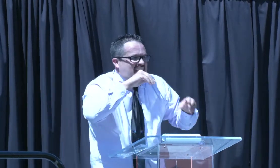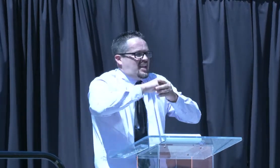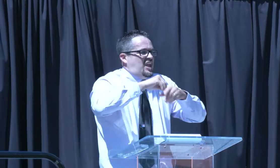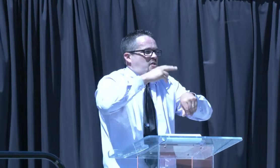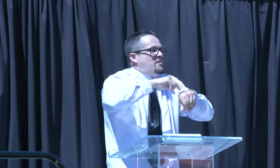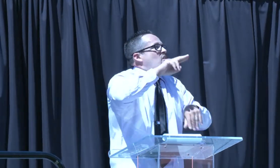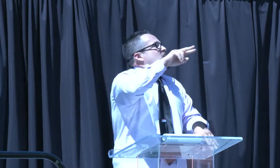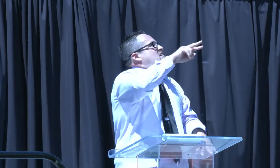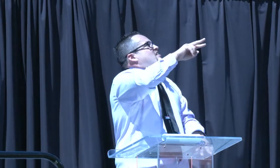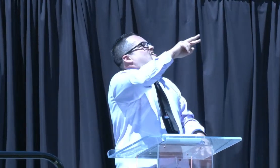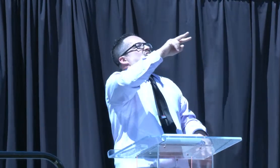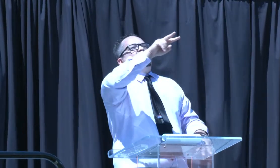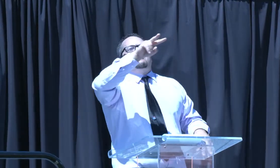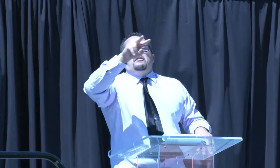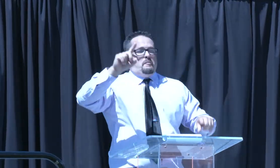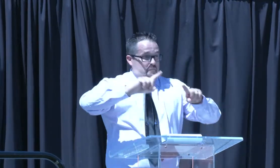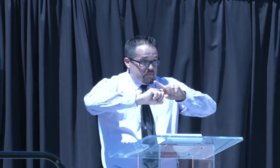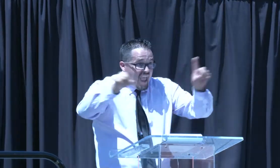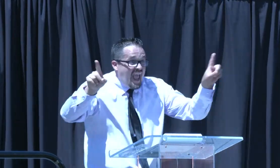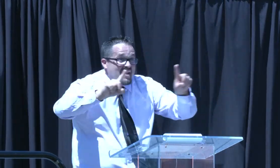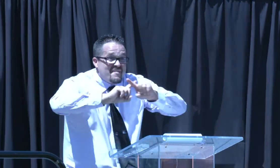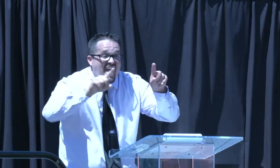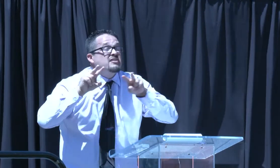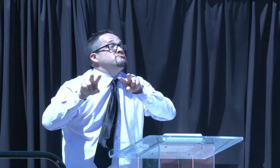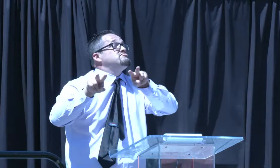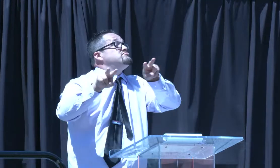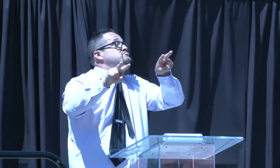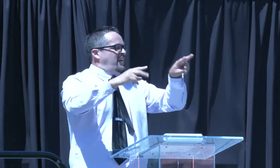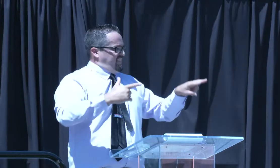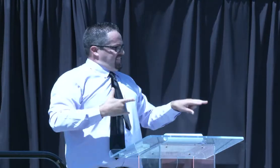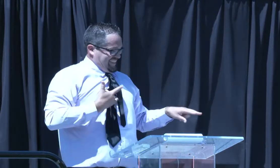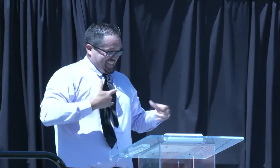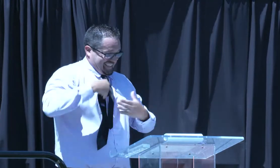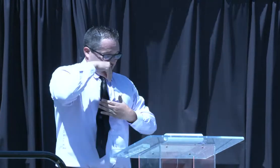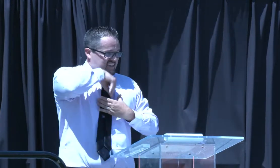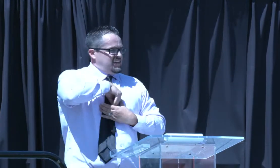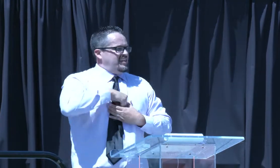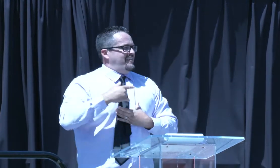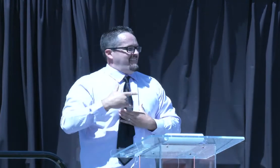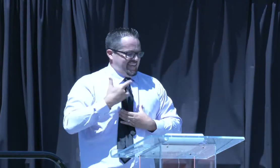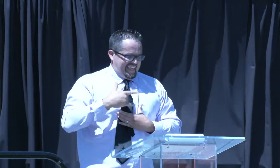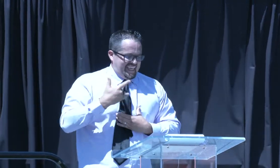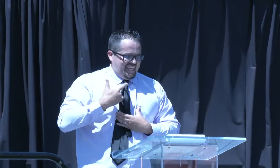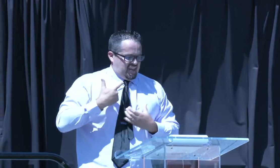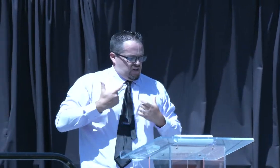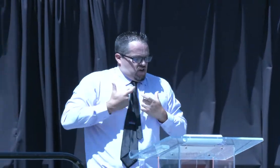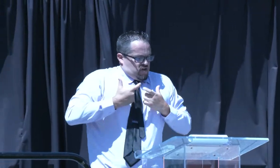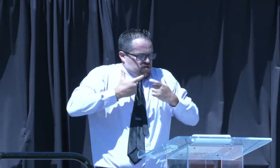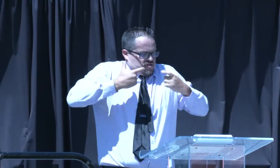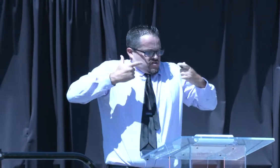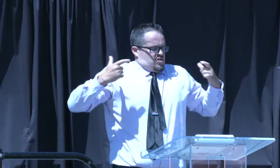insignificance. You might feel very small. But in the fascinating ways of nature, you will feel